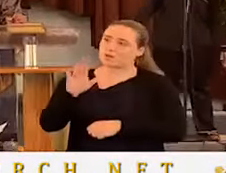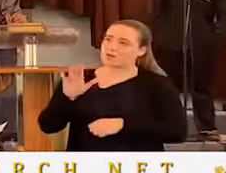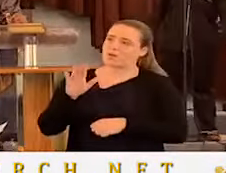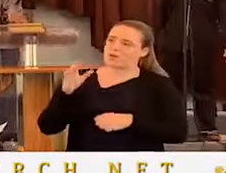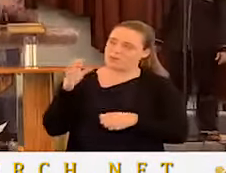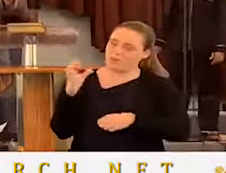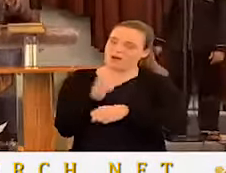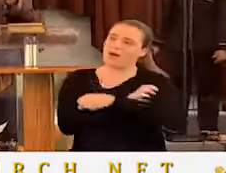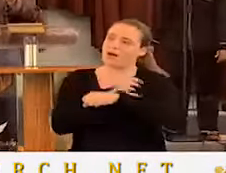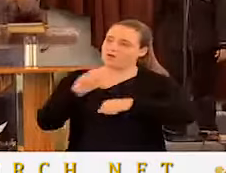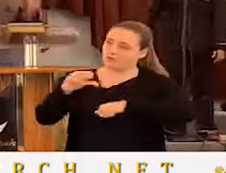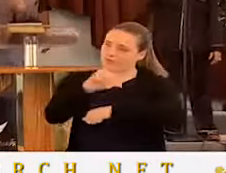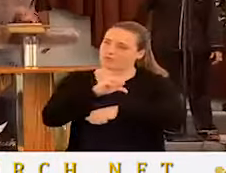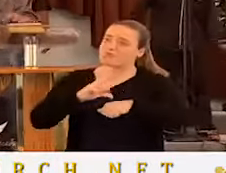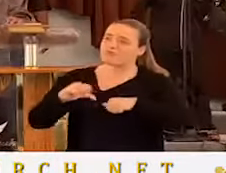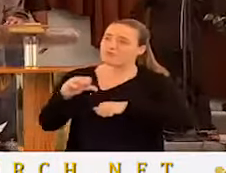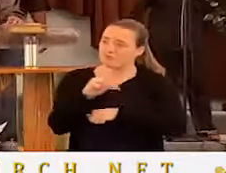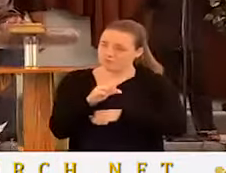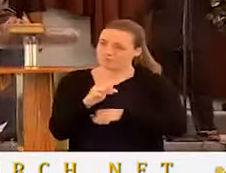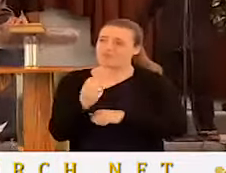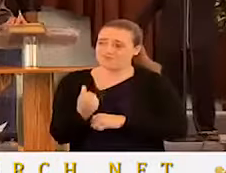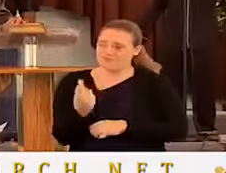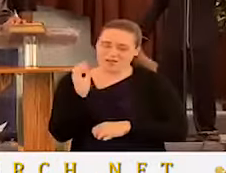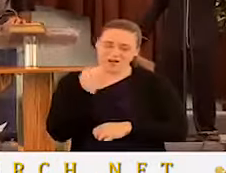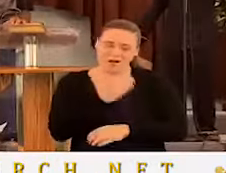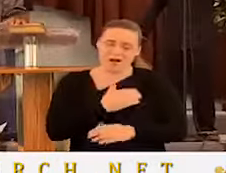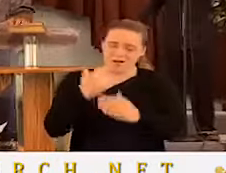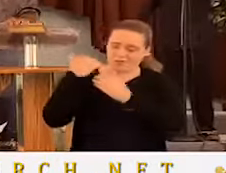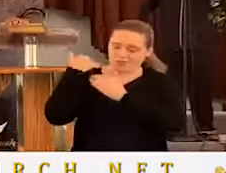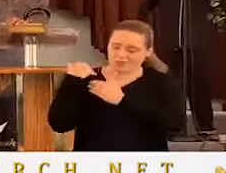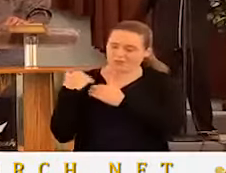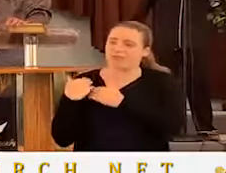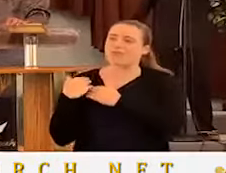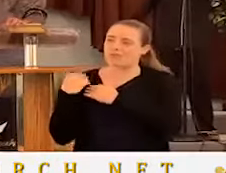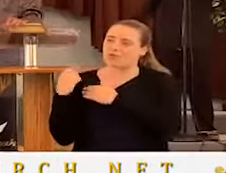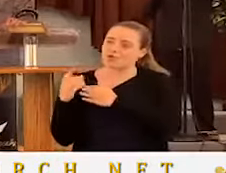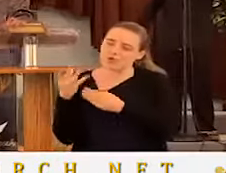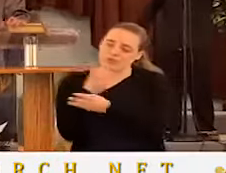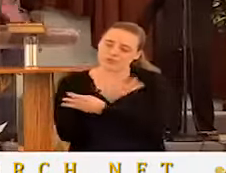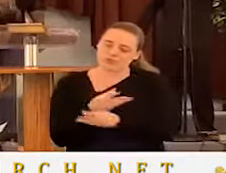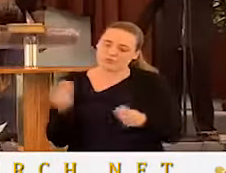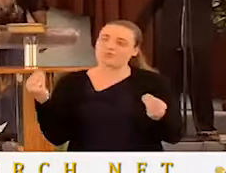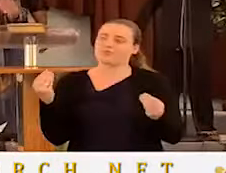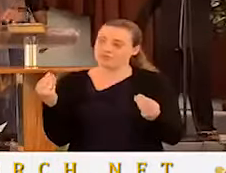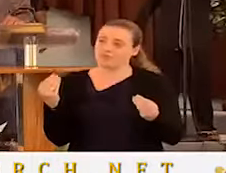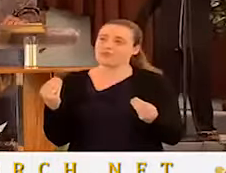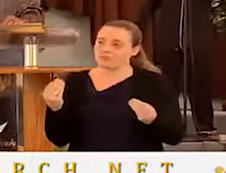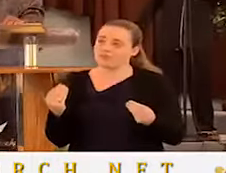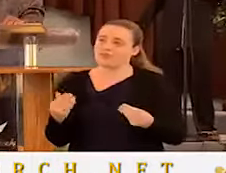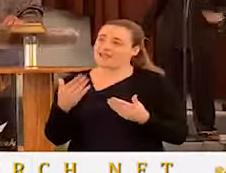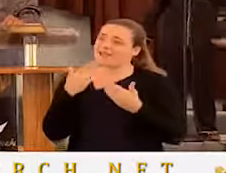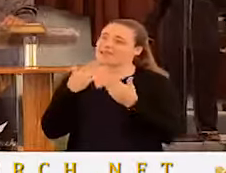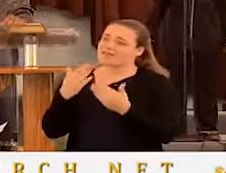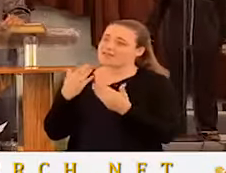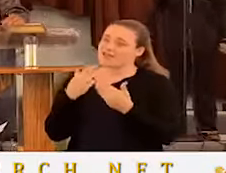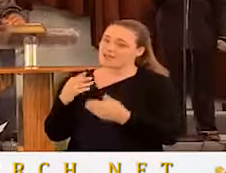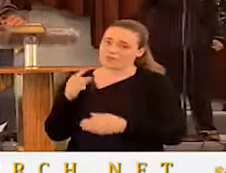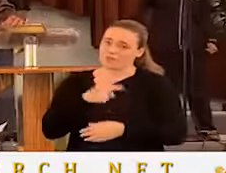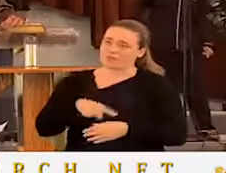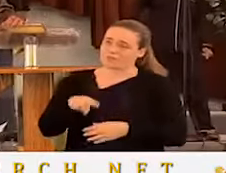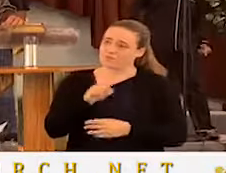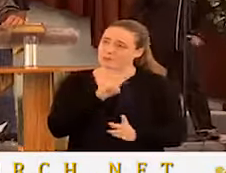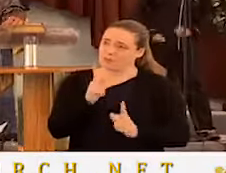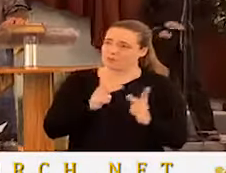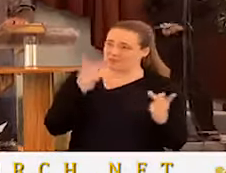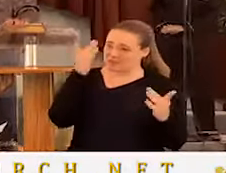anointing that destroys every yoke. Father, I thank you that you are causing bodies to be healed.